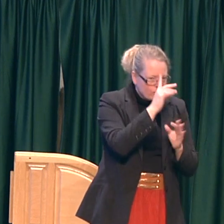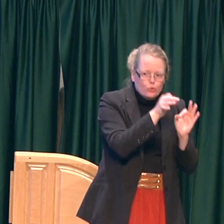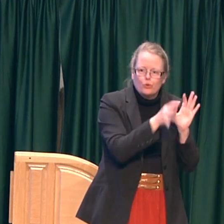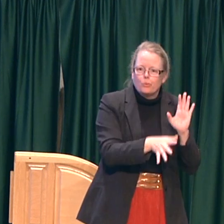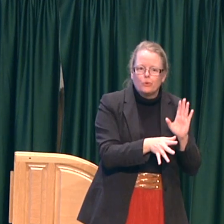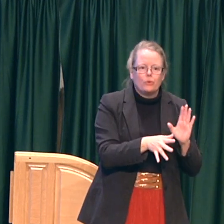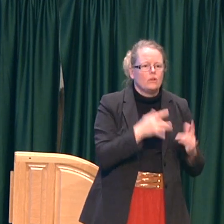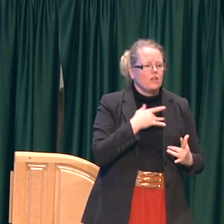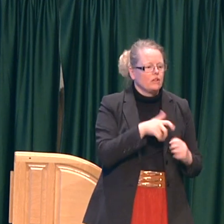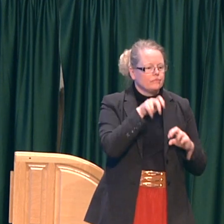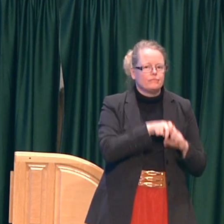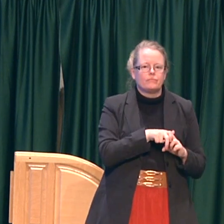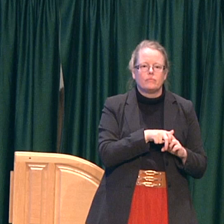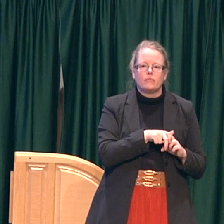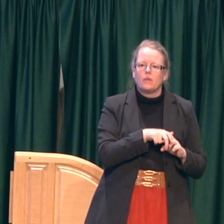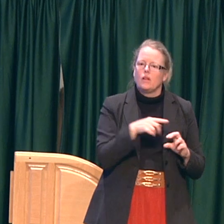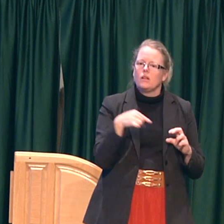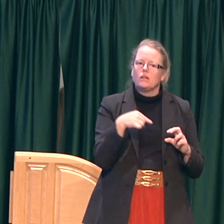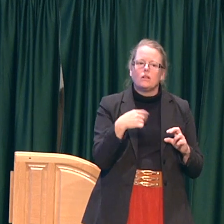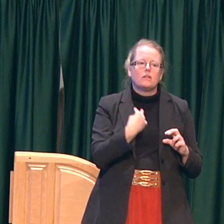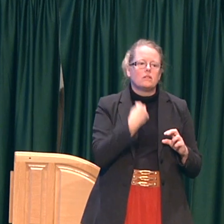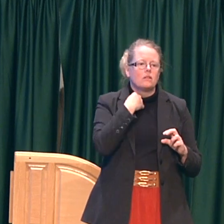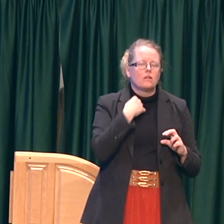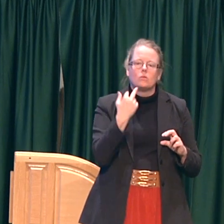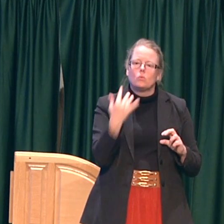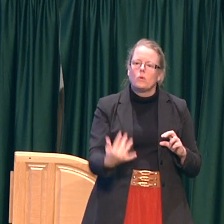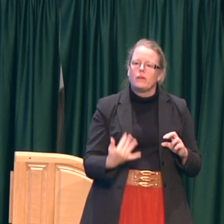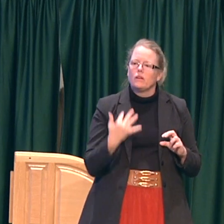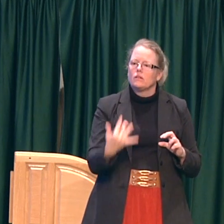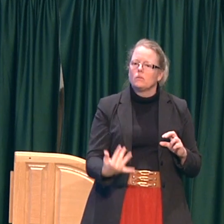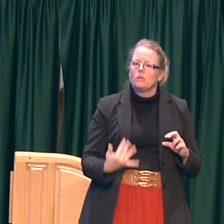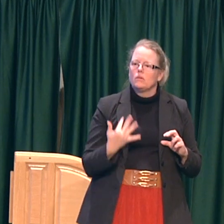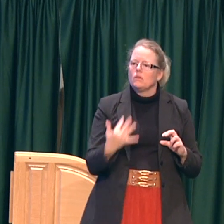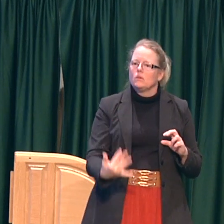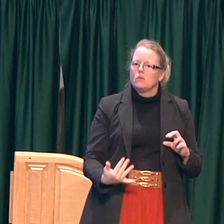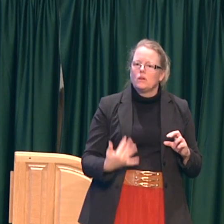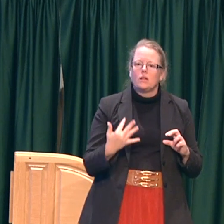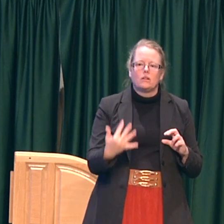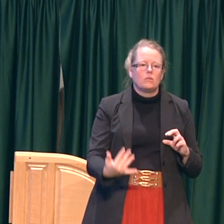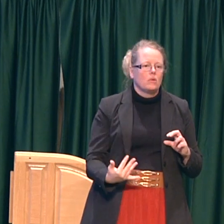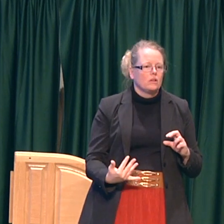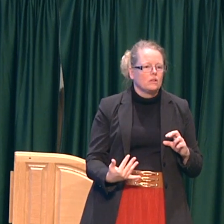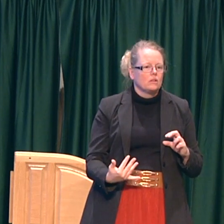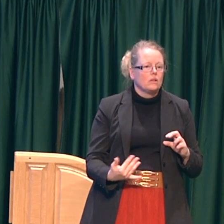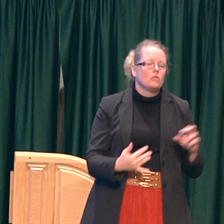to be admitted, they make a request for an interpreter, and they tend to be stuck waiting.